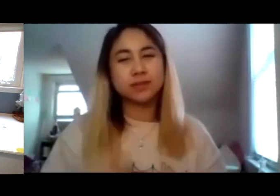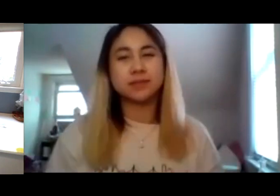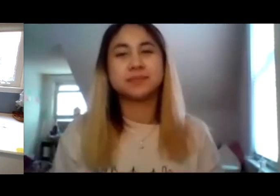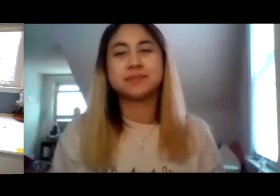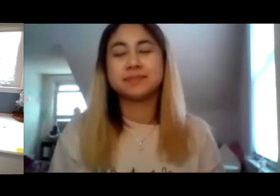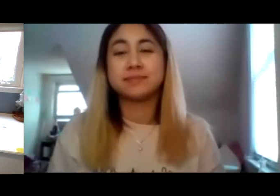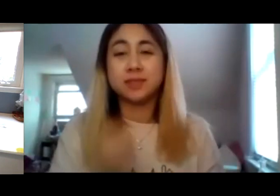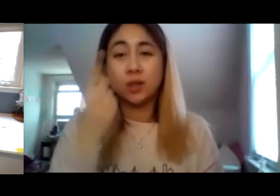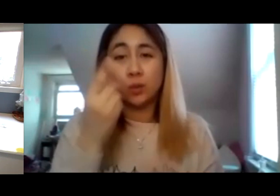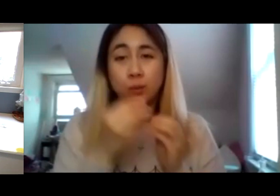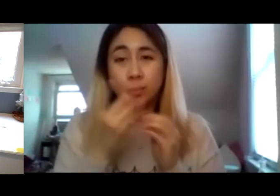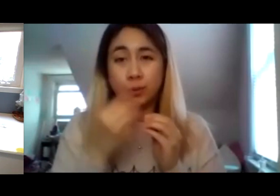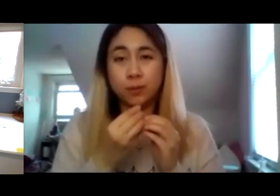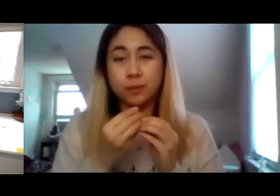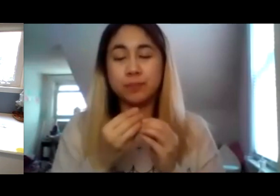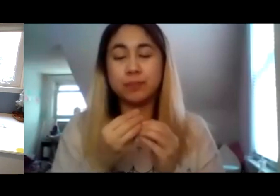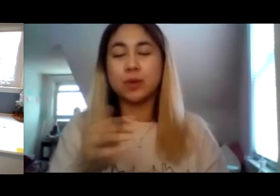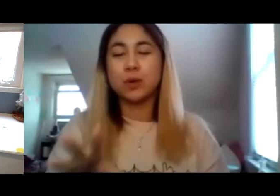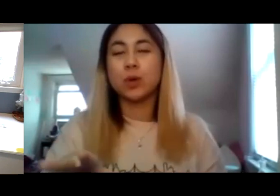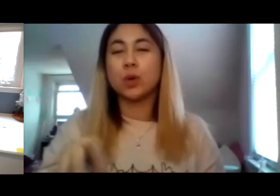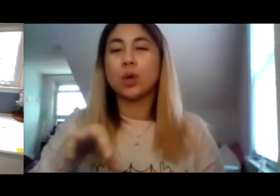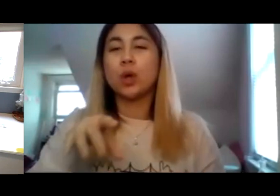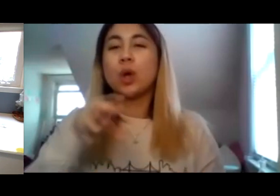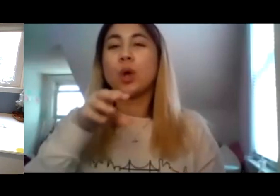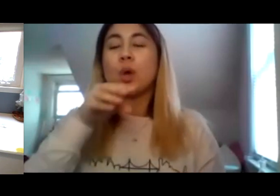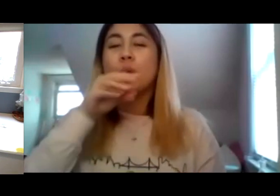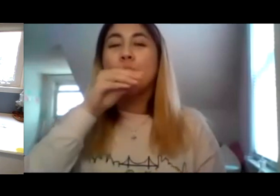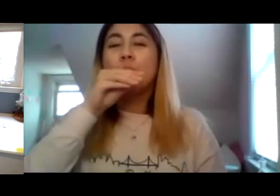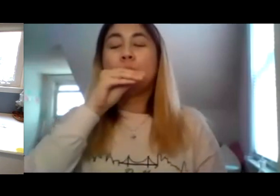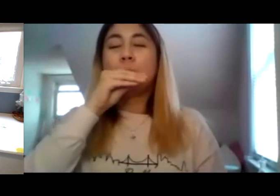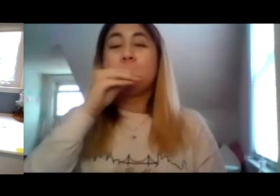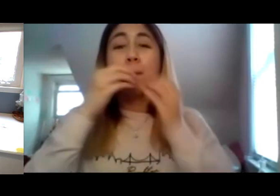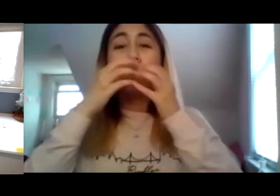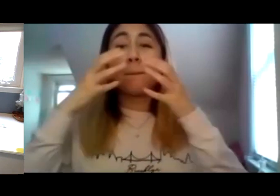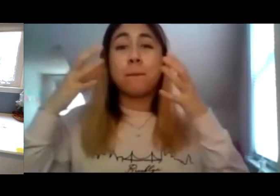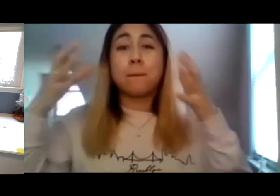Okay, one more. Breathe in so that balloon gets bigger,